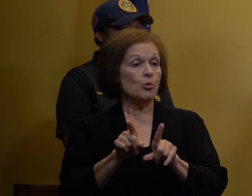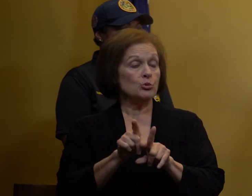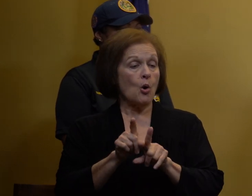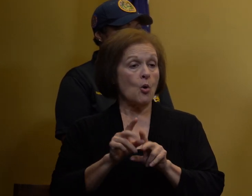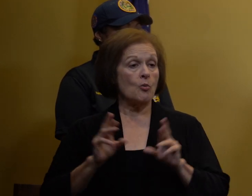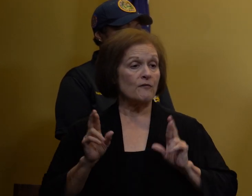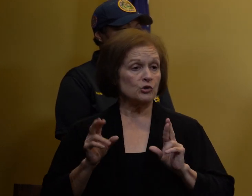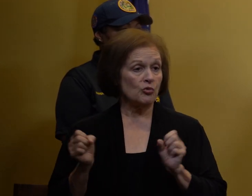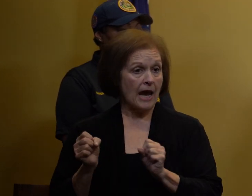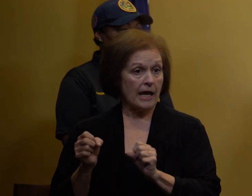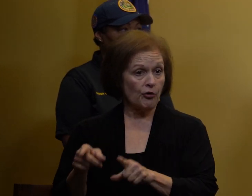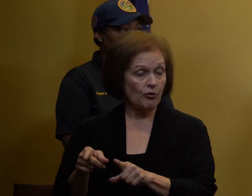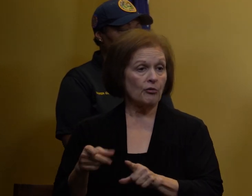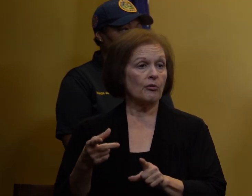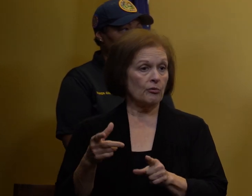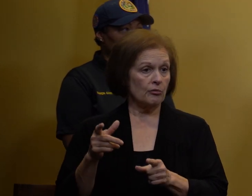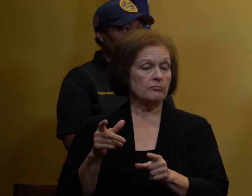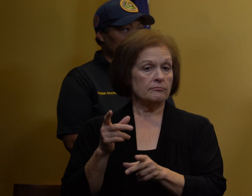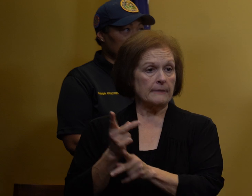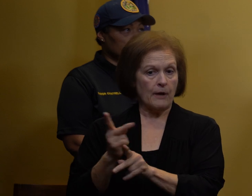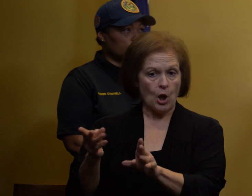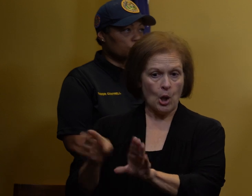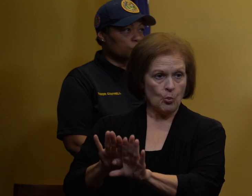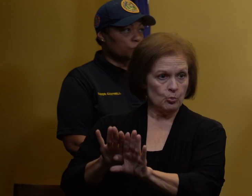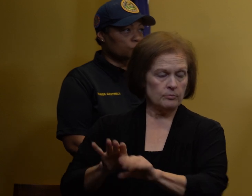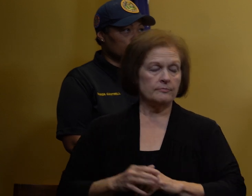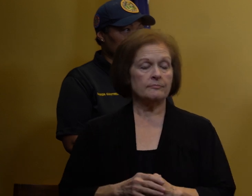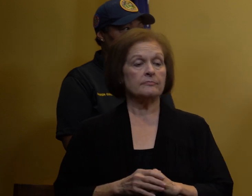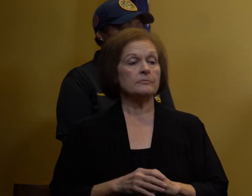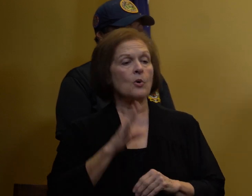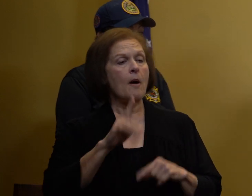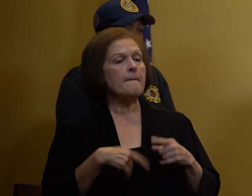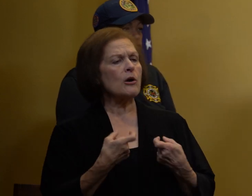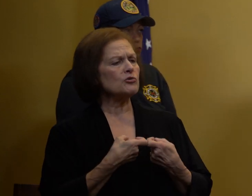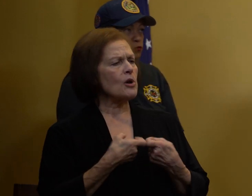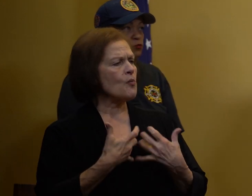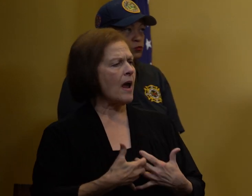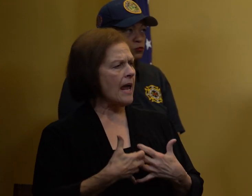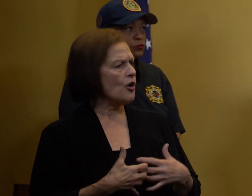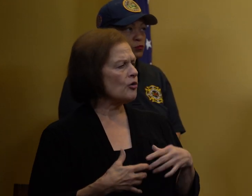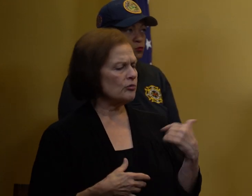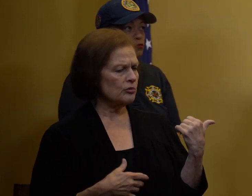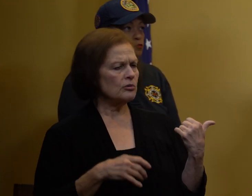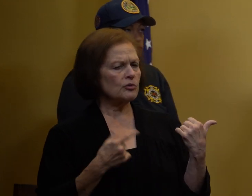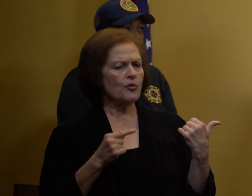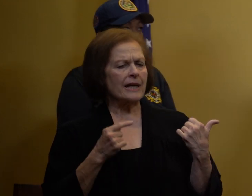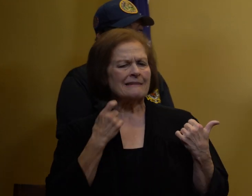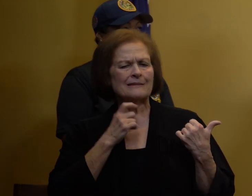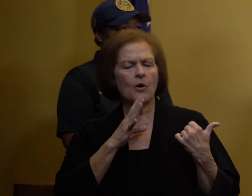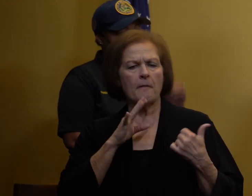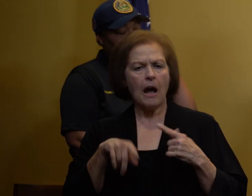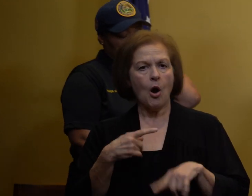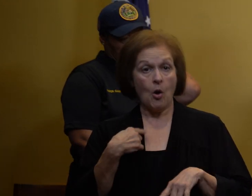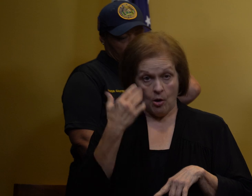unplug any sensitive appliances. We talked about generators. Councilmember Green talked about it, right? Those generators, we